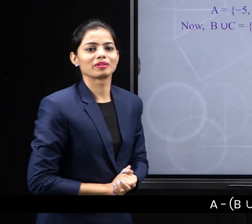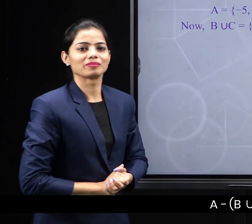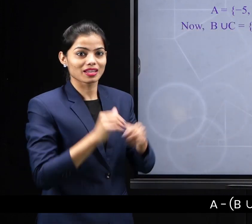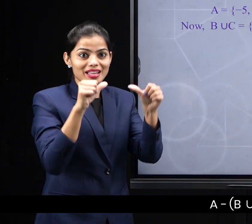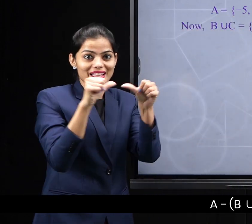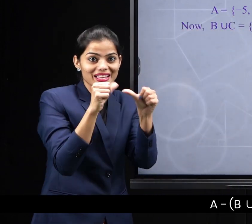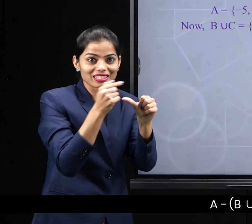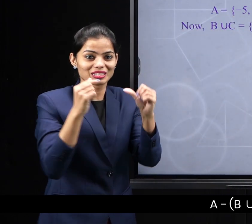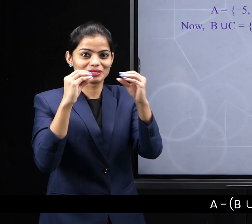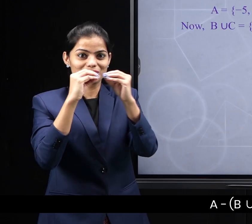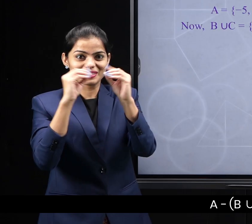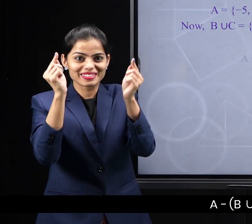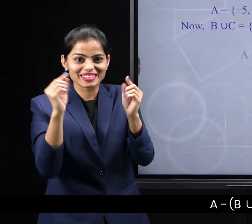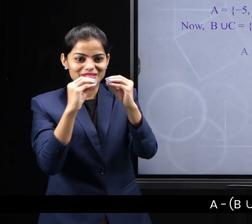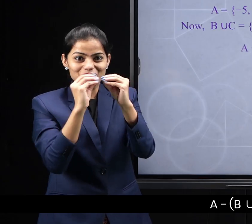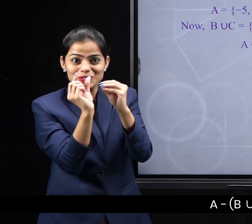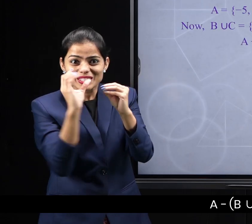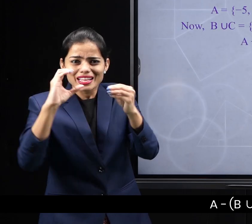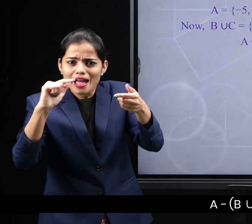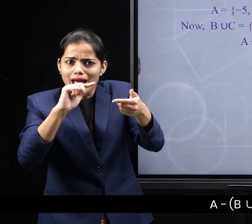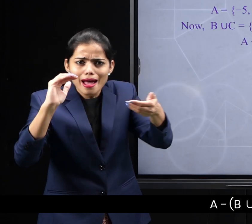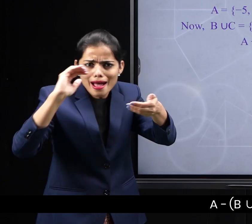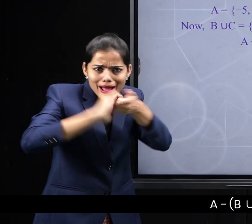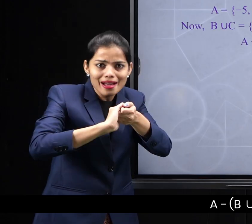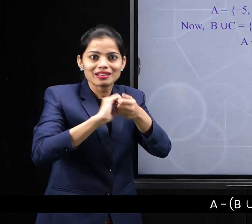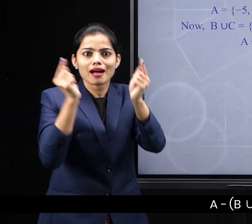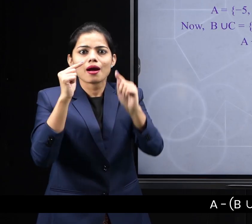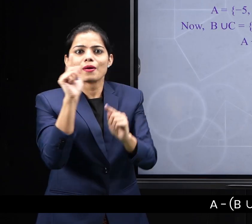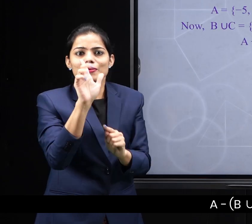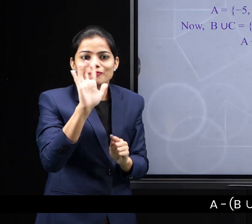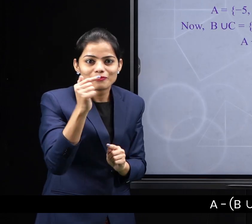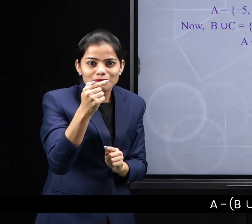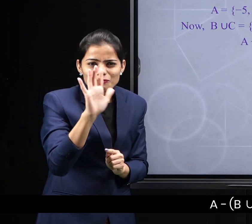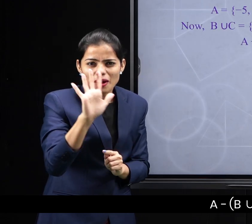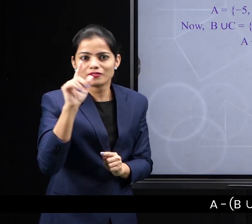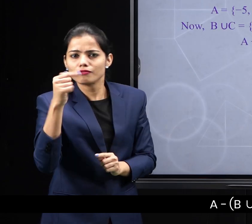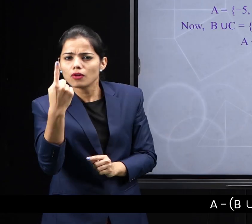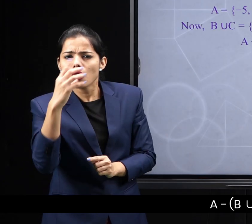A minus B union C is equals to -5 and 1